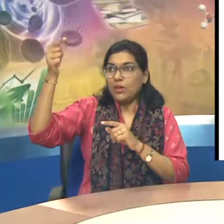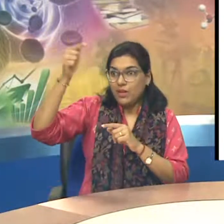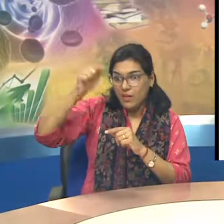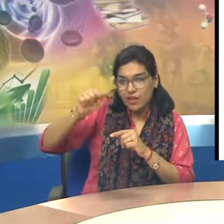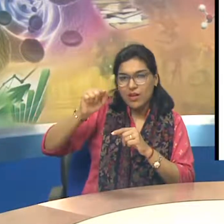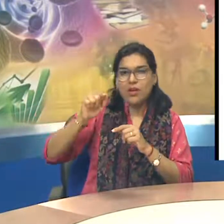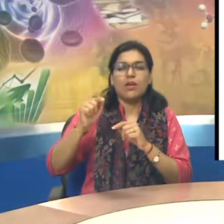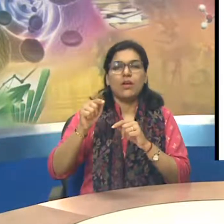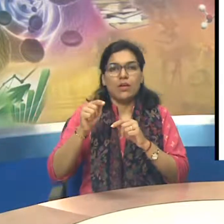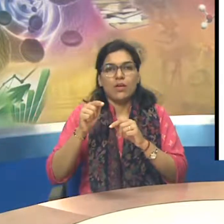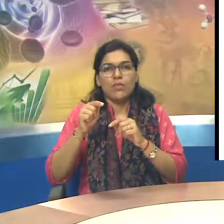used